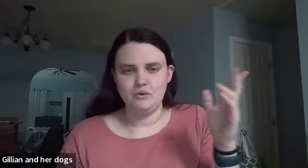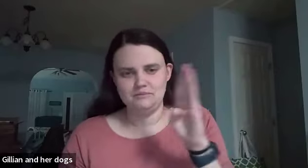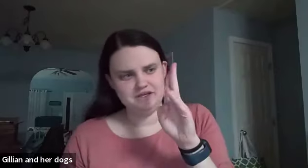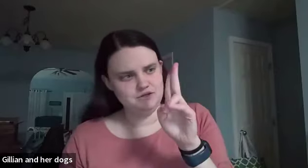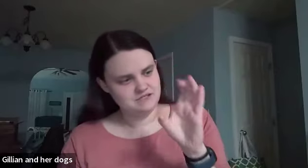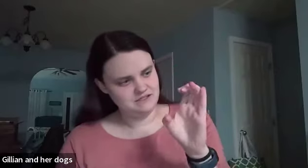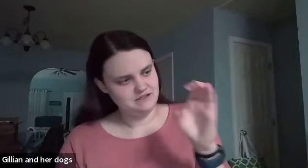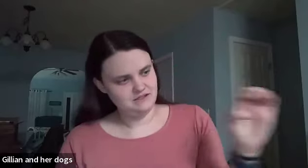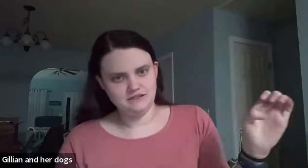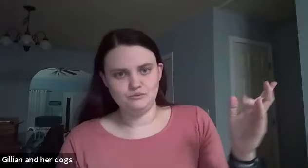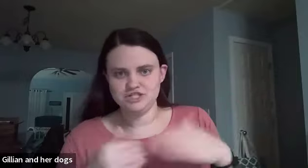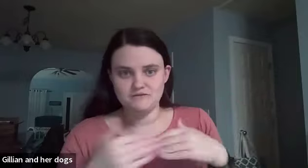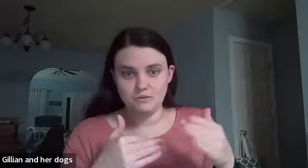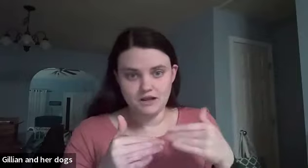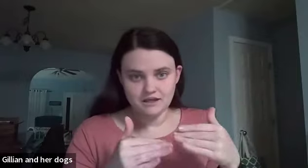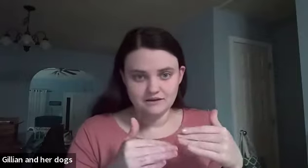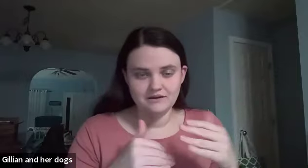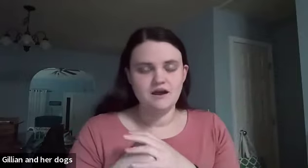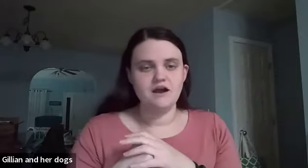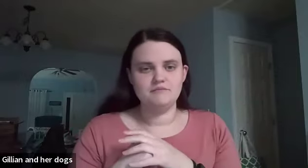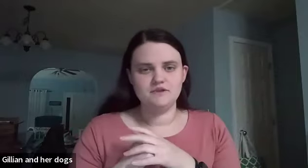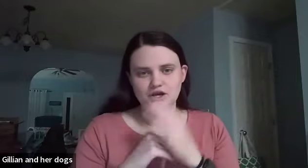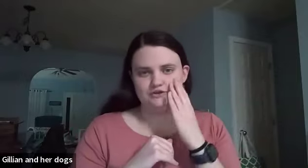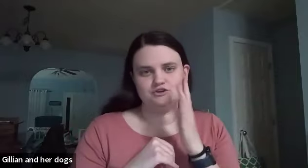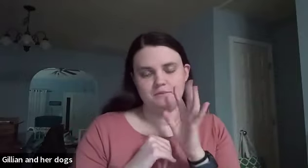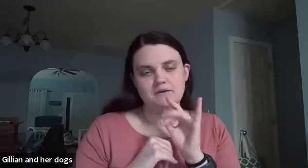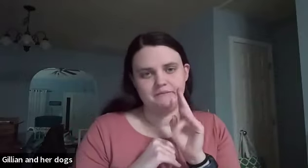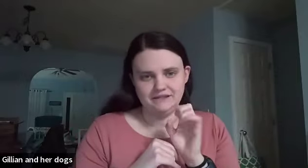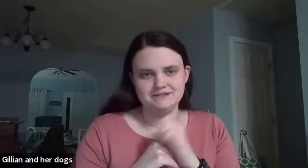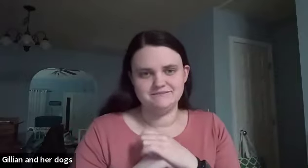or Bucee, whichever way, they're going to know you're talking about the Bucky's.